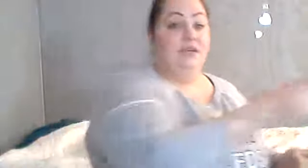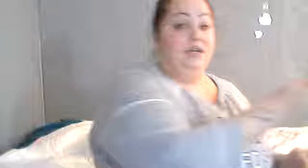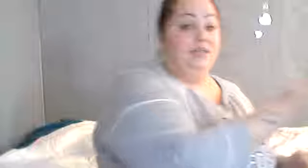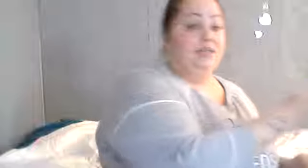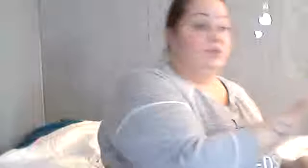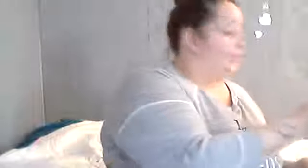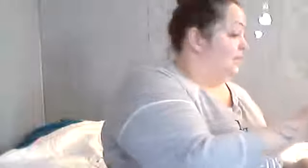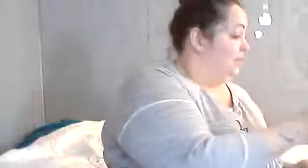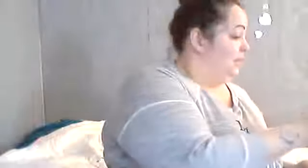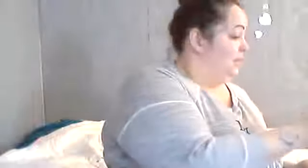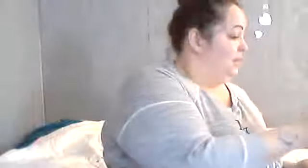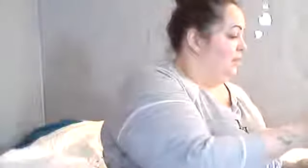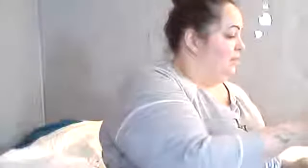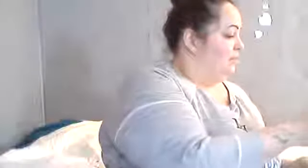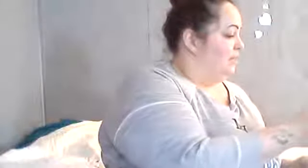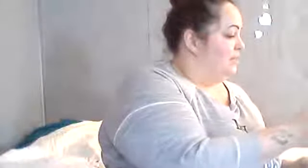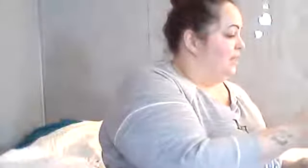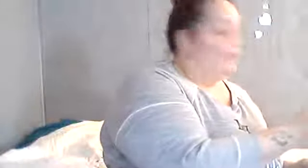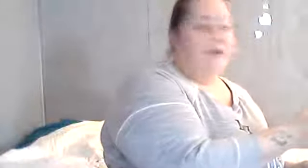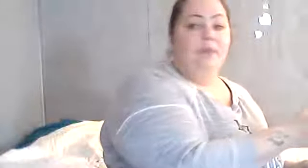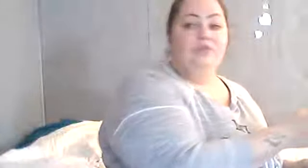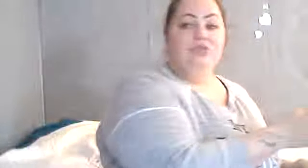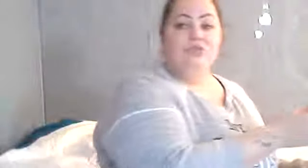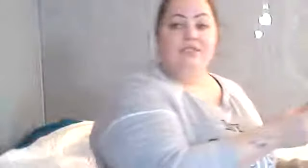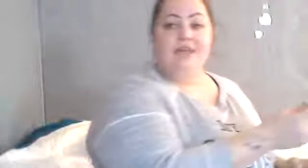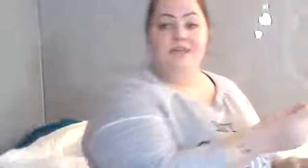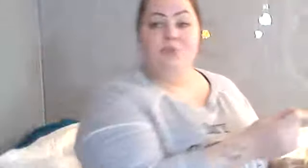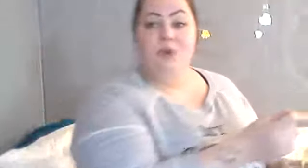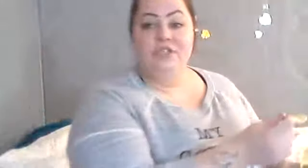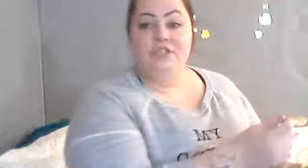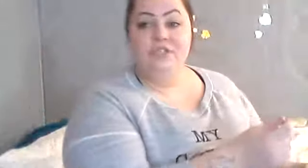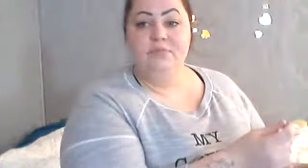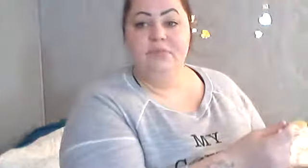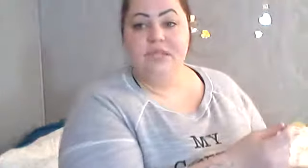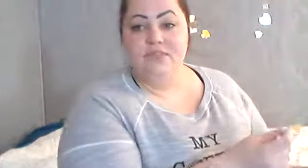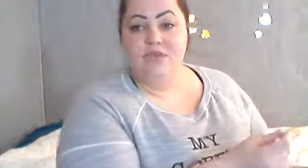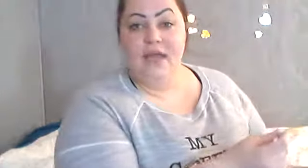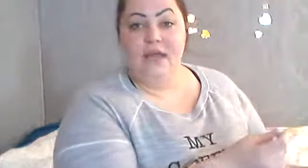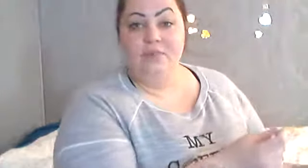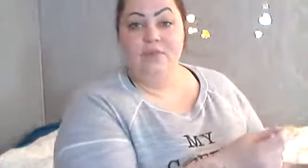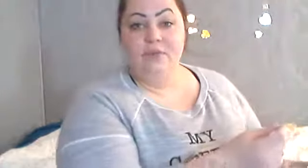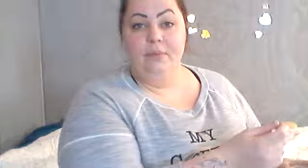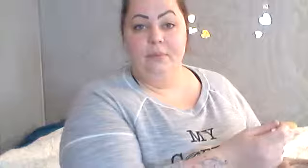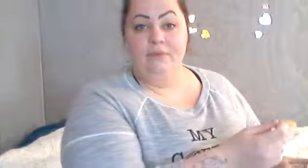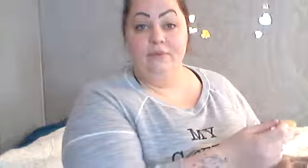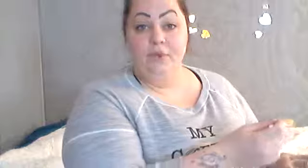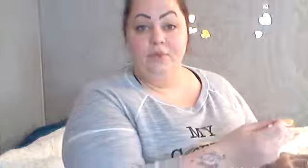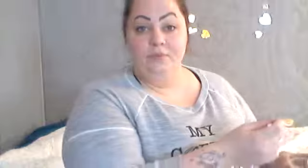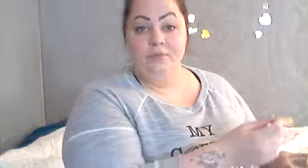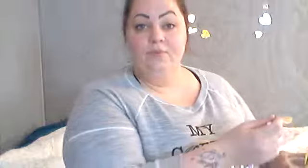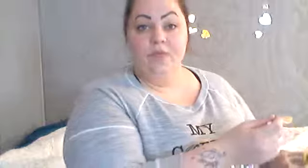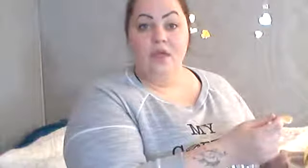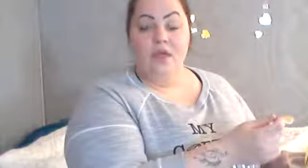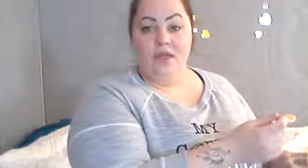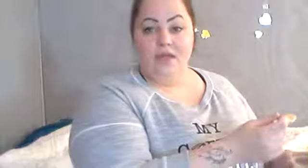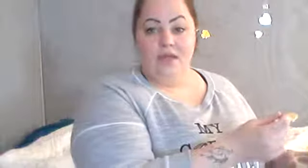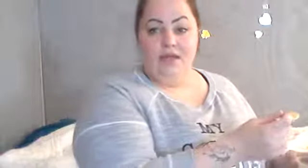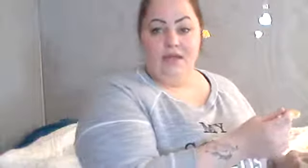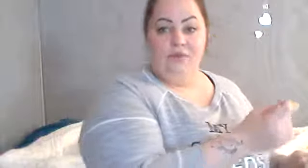on screen, because I know a couple students had some questions, but that's okay. I can pull it up on my phone, and then I can help you